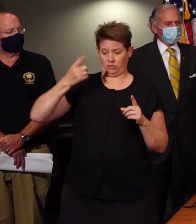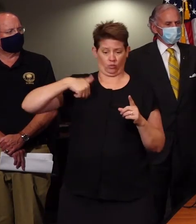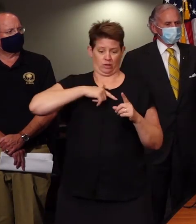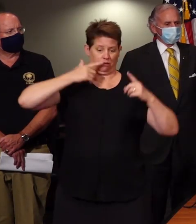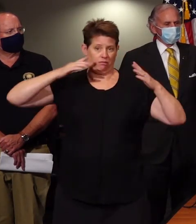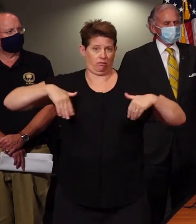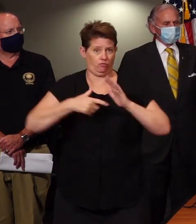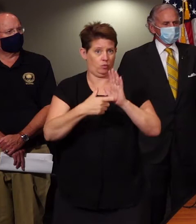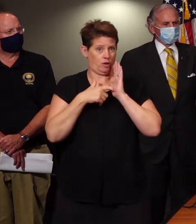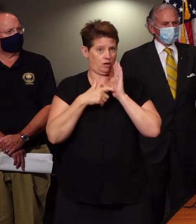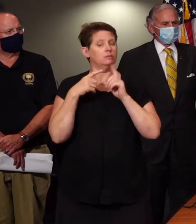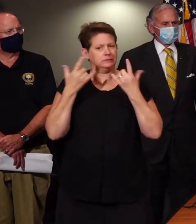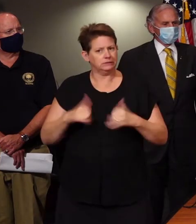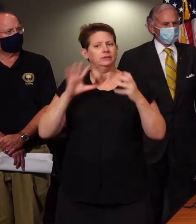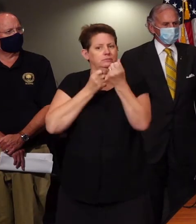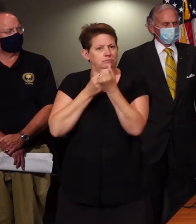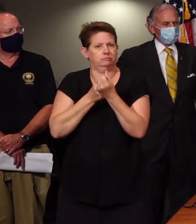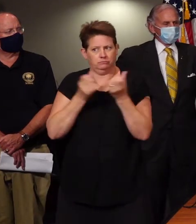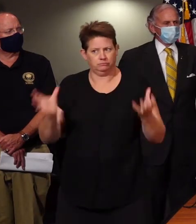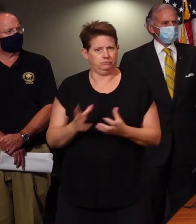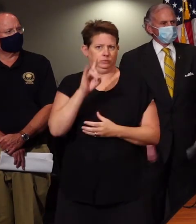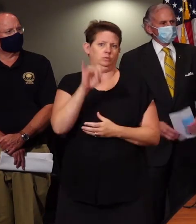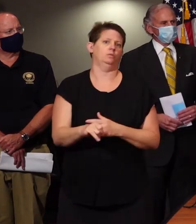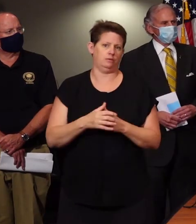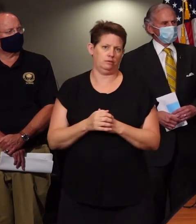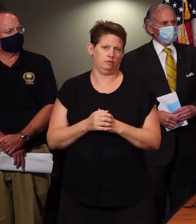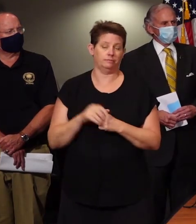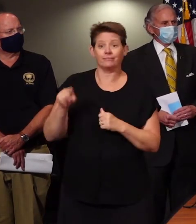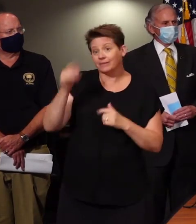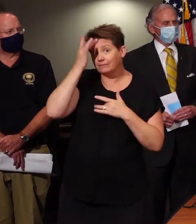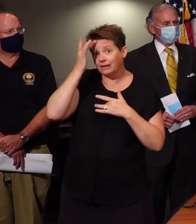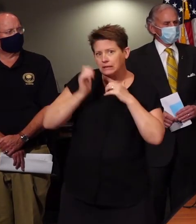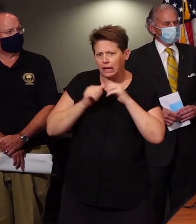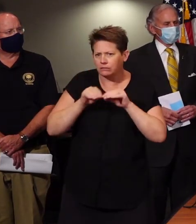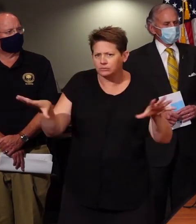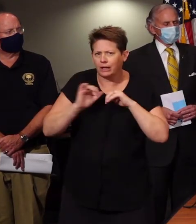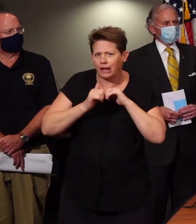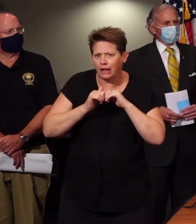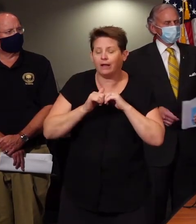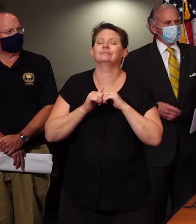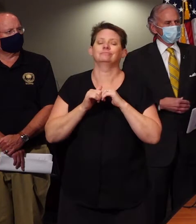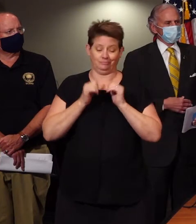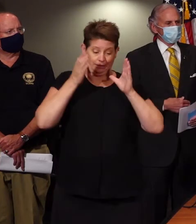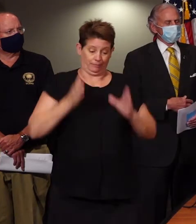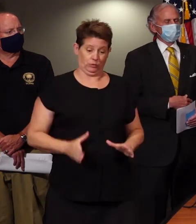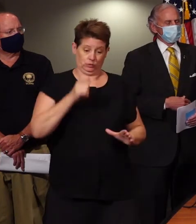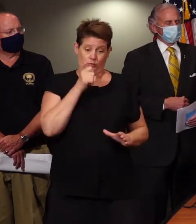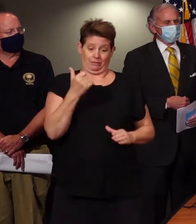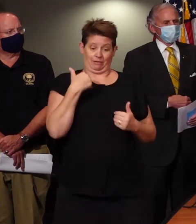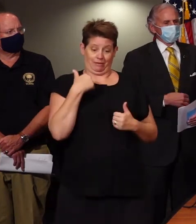place. Remember that this is a virus that can be spread by infected people simply by